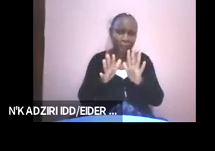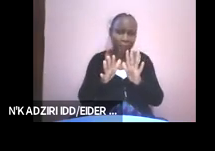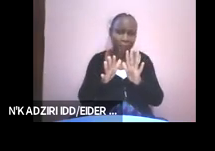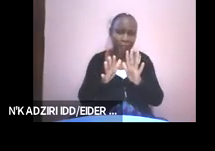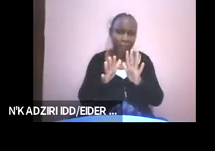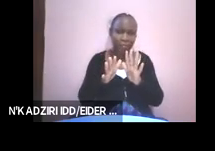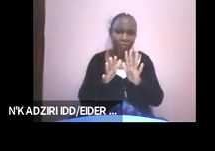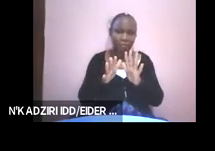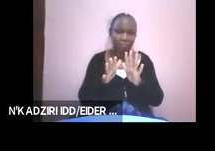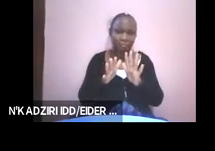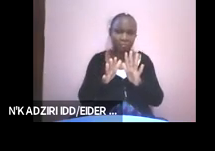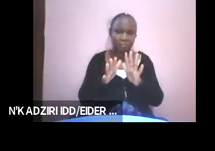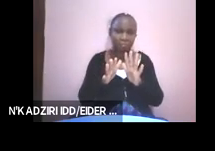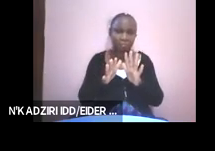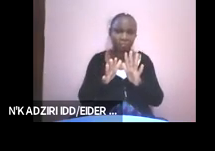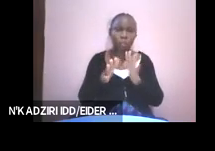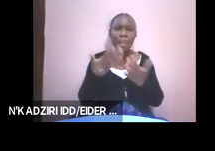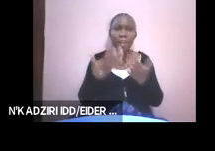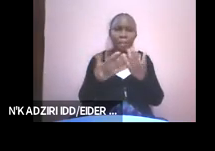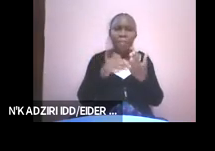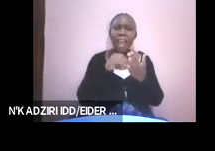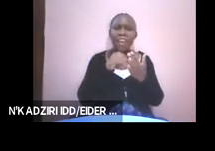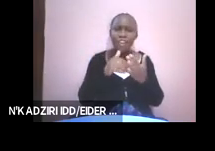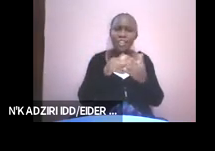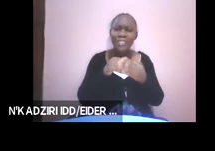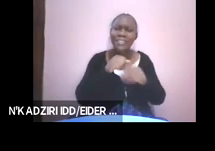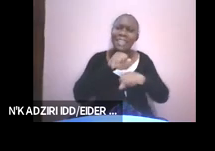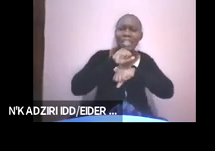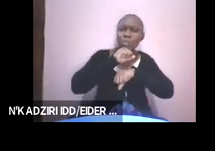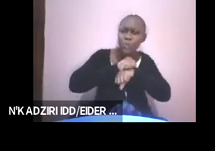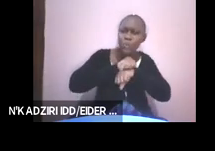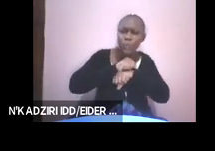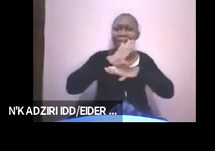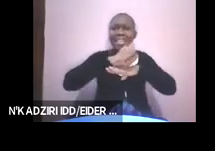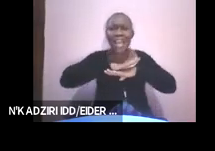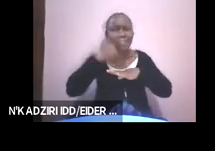not schooled enough or something like that.